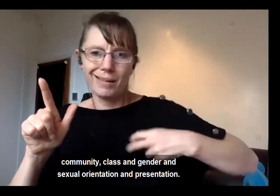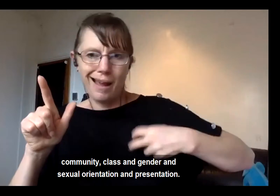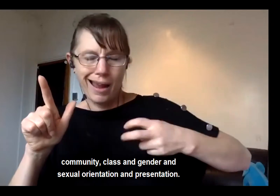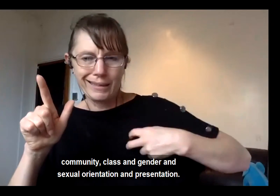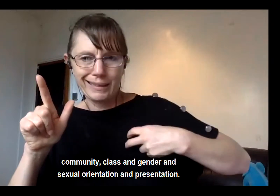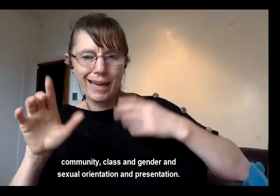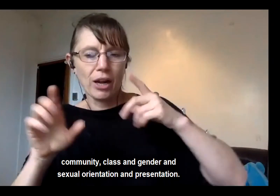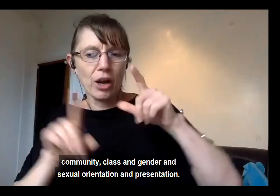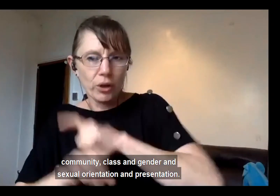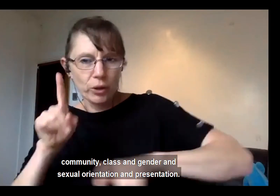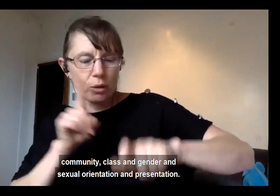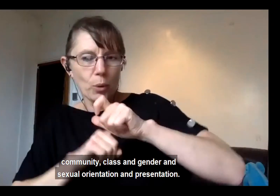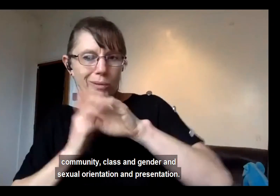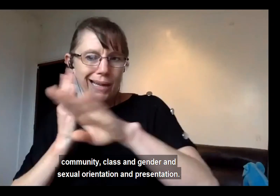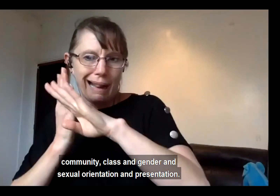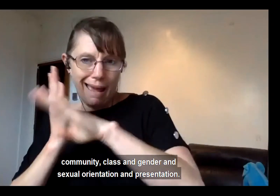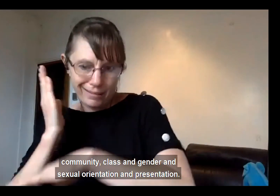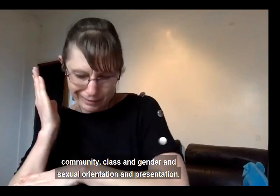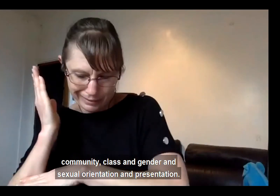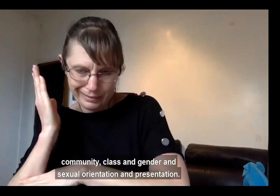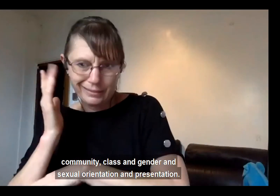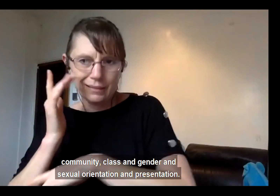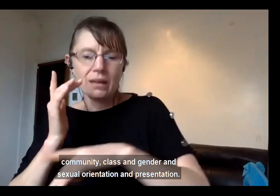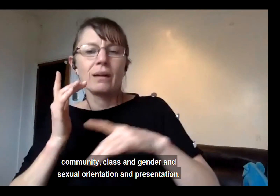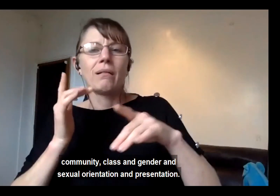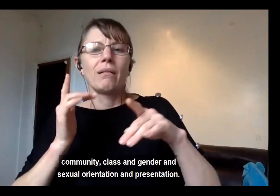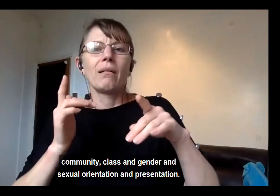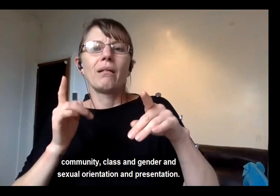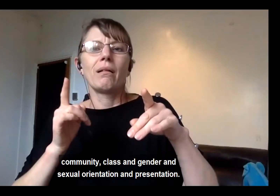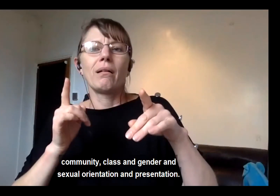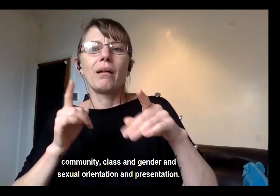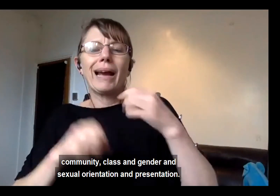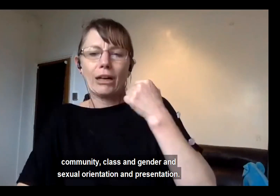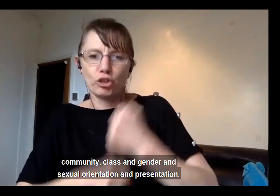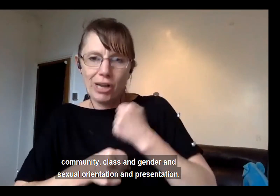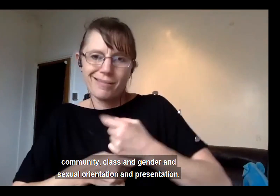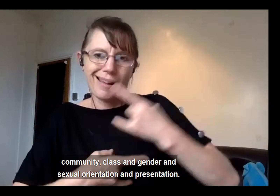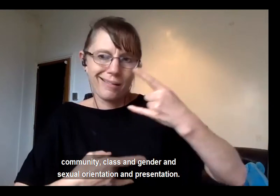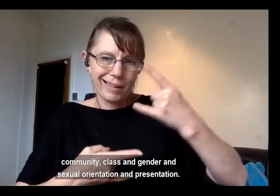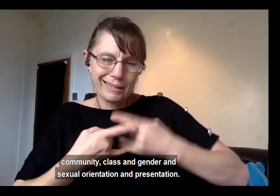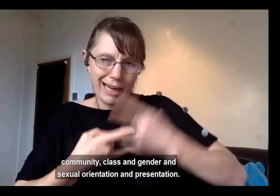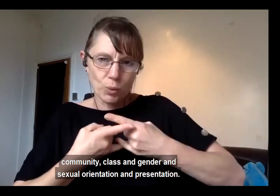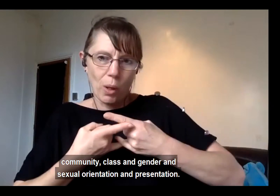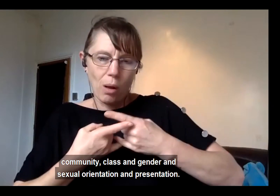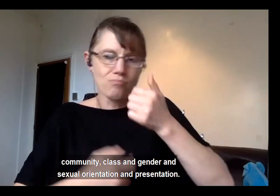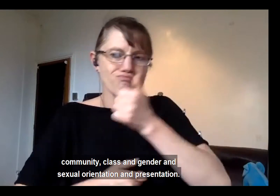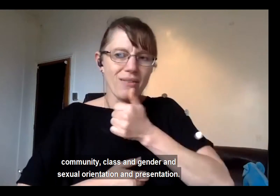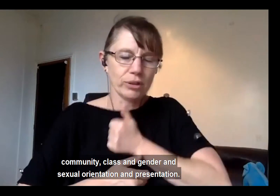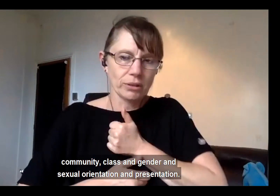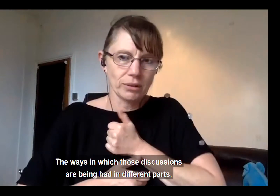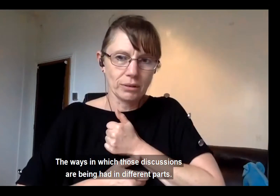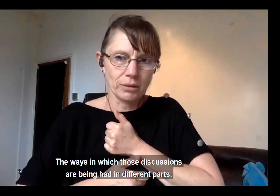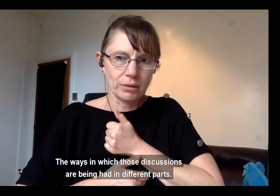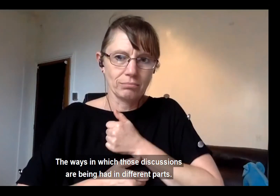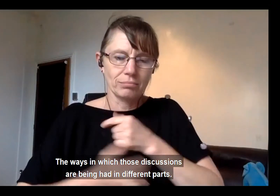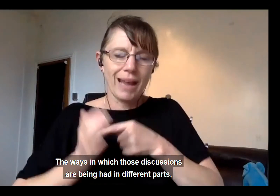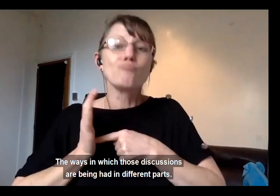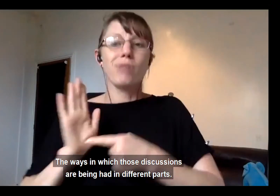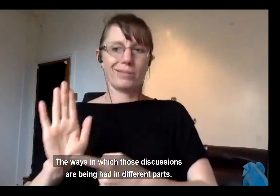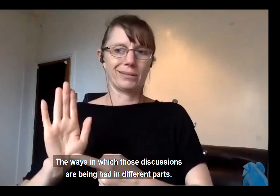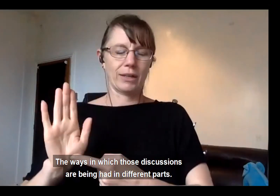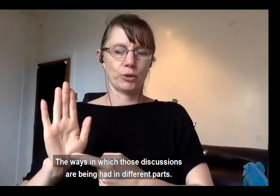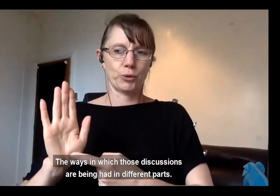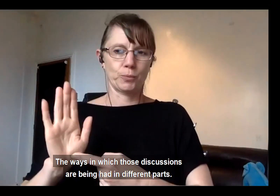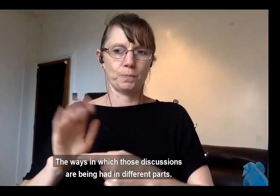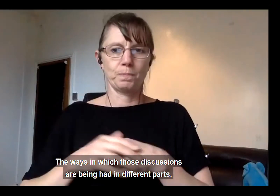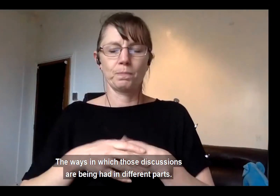community, class, and gender and sexual orientation and presentation, and